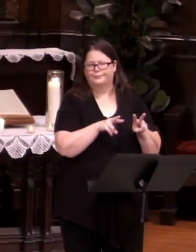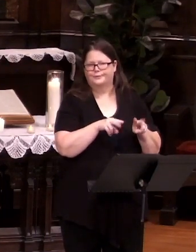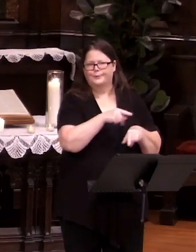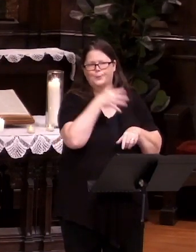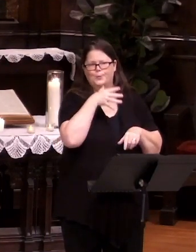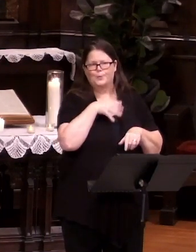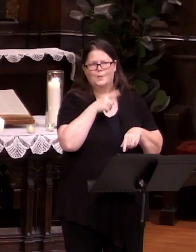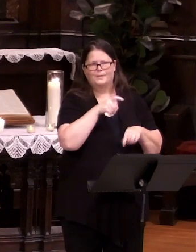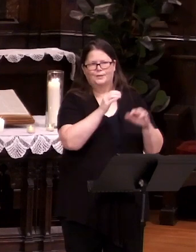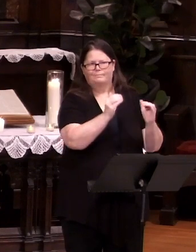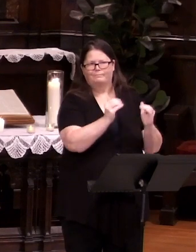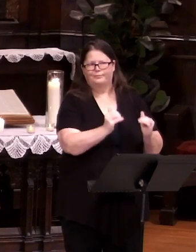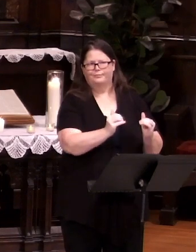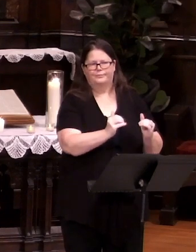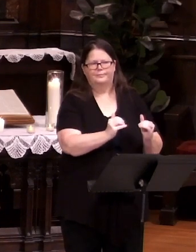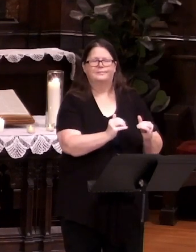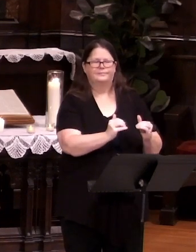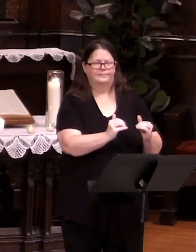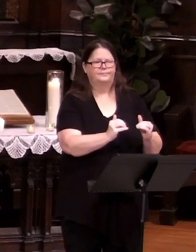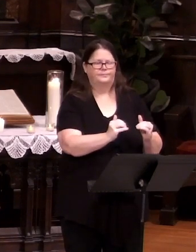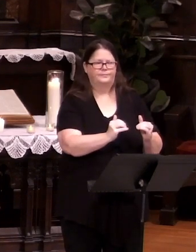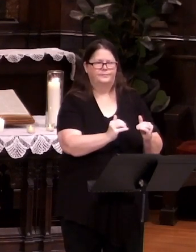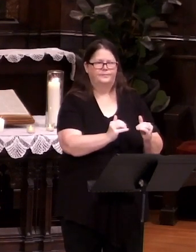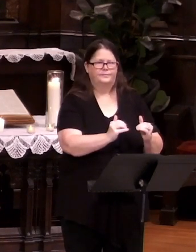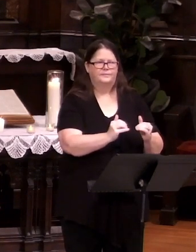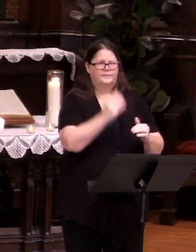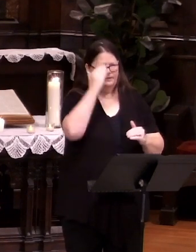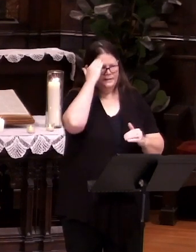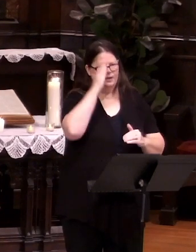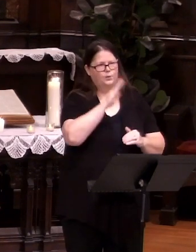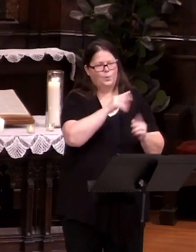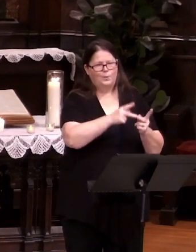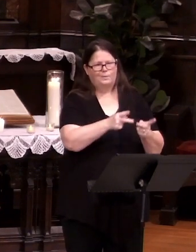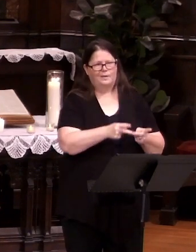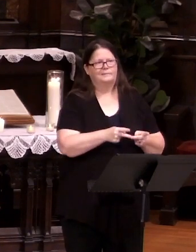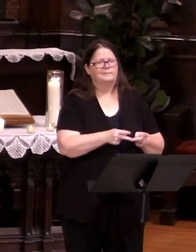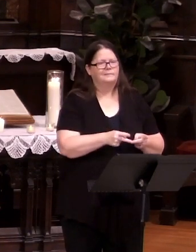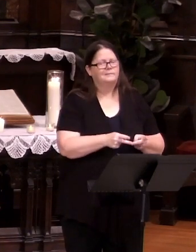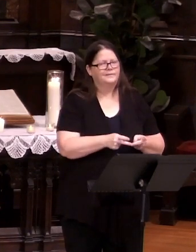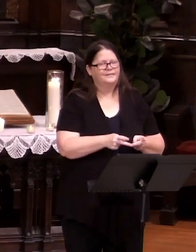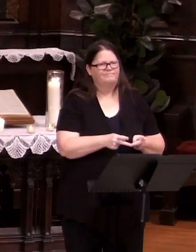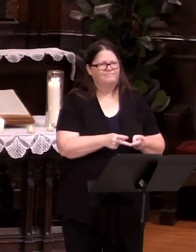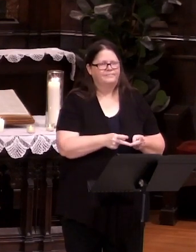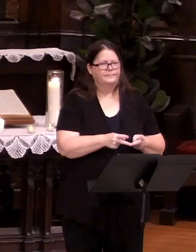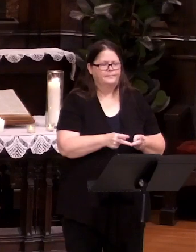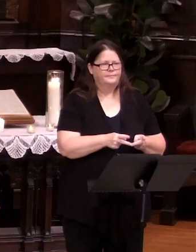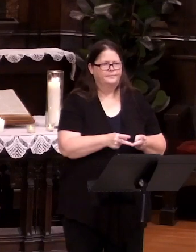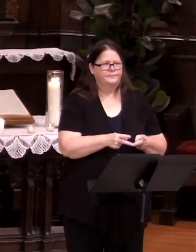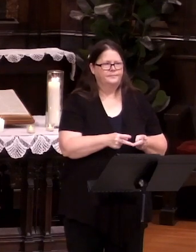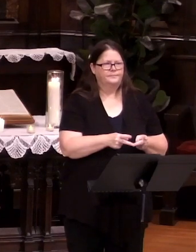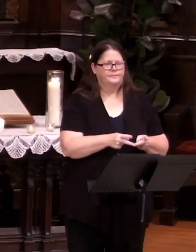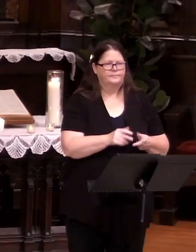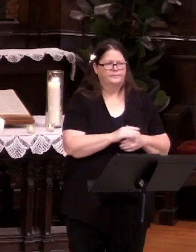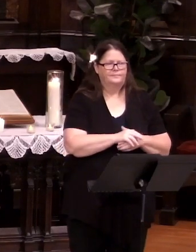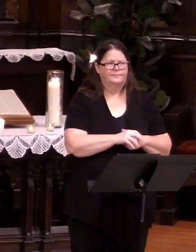place, of making sure she knew just where she stood in the patriarchy.